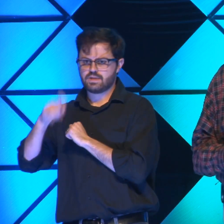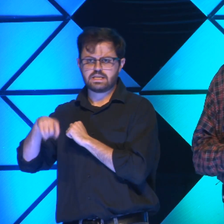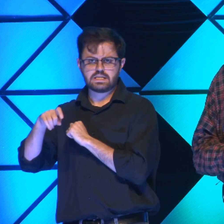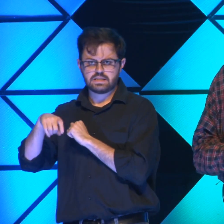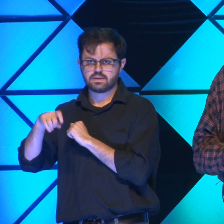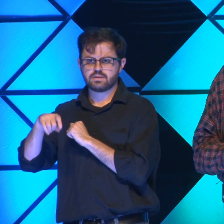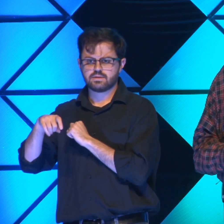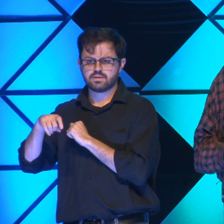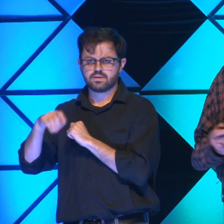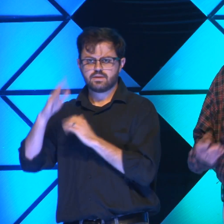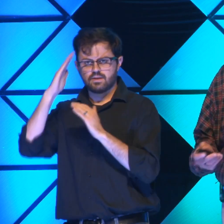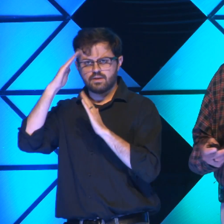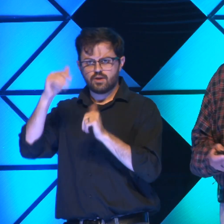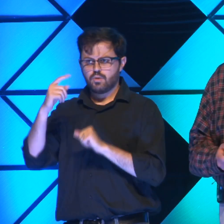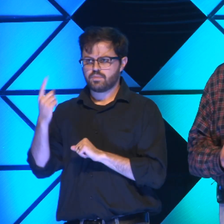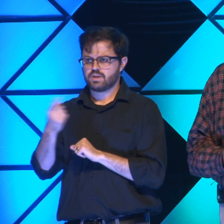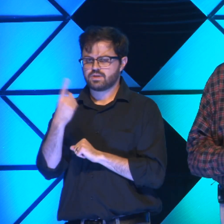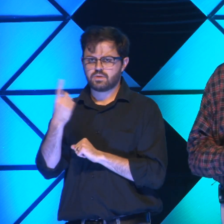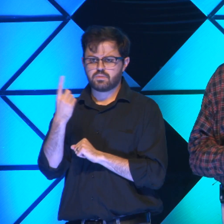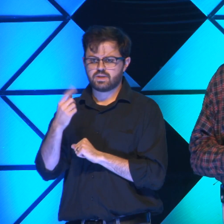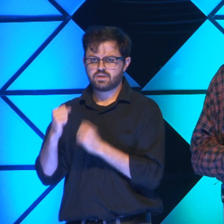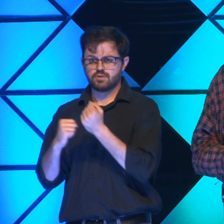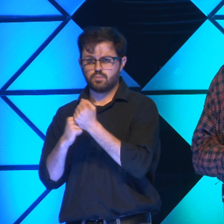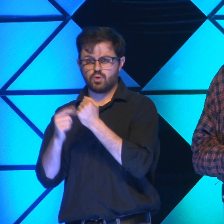there when you are in need.